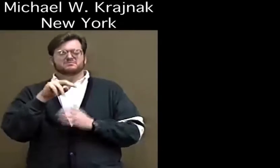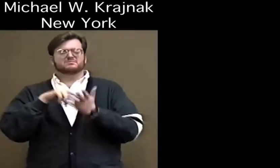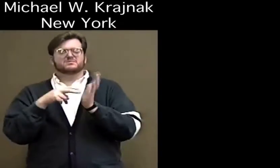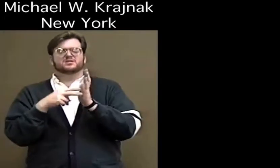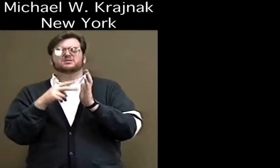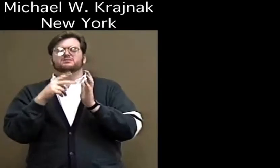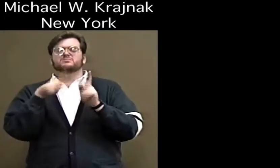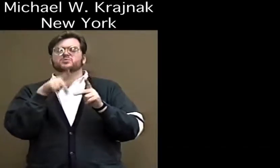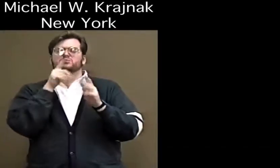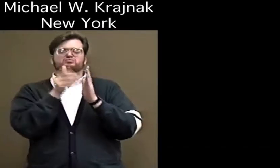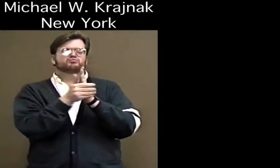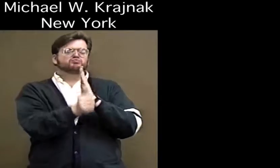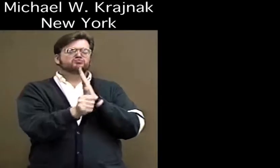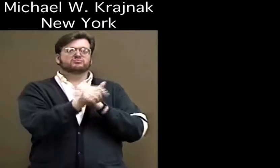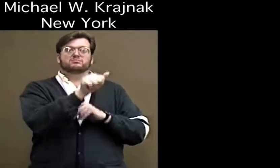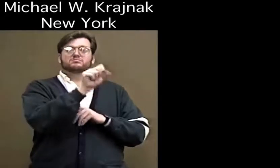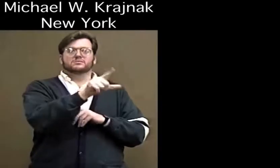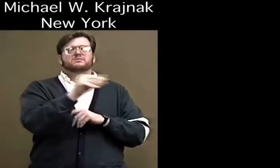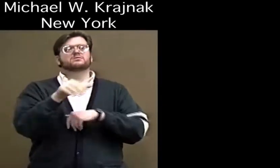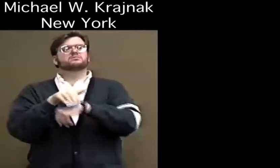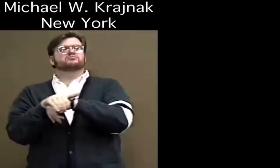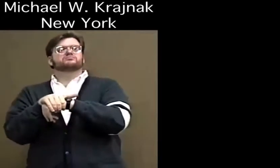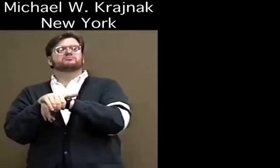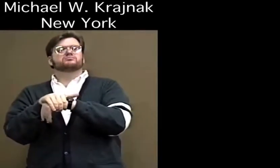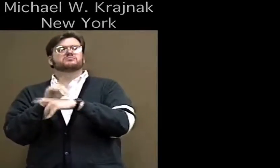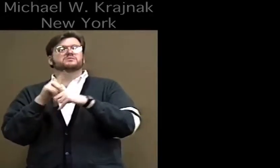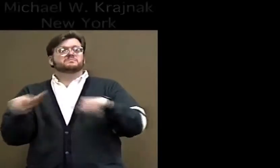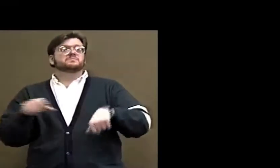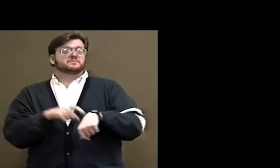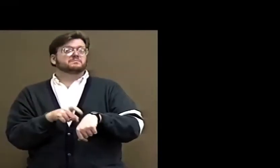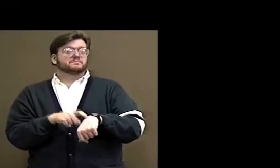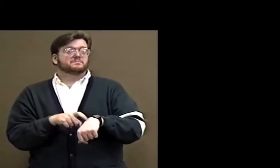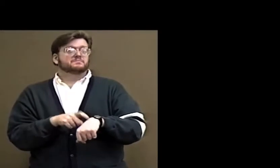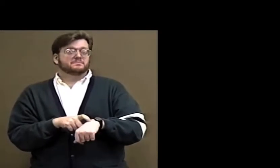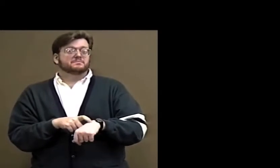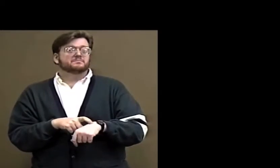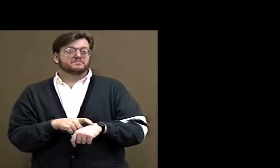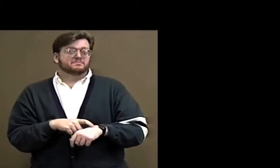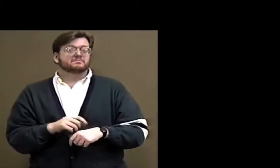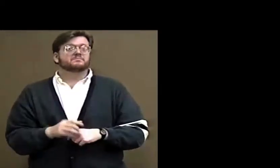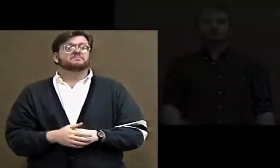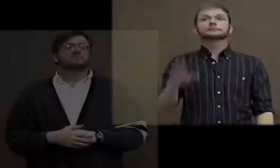Bilingualism means a person is skilled in ASL and in English at the same time.